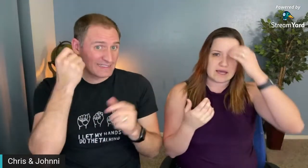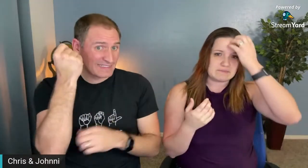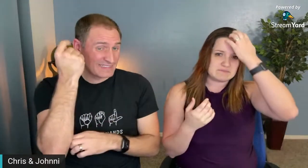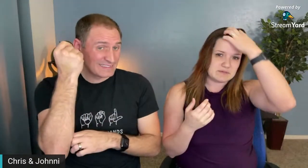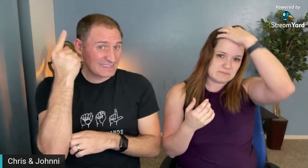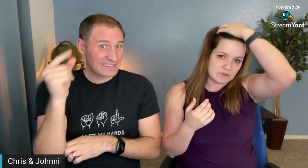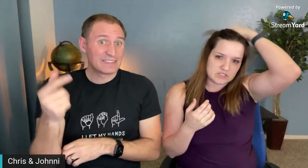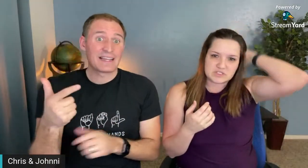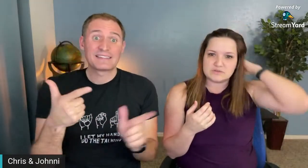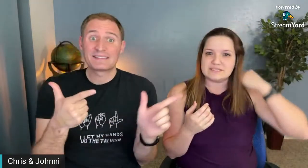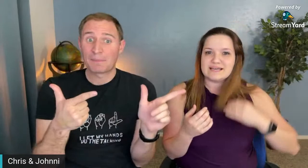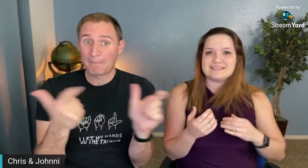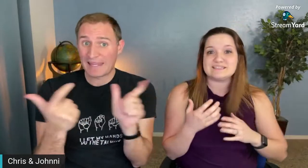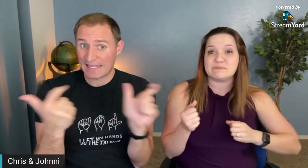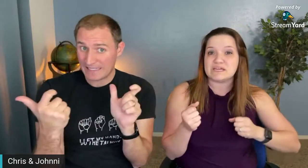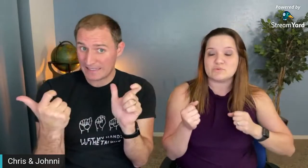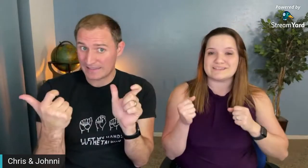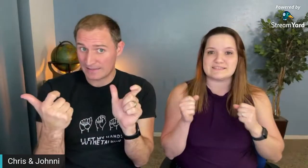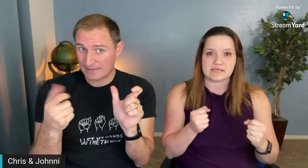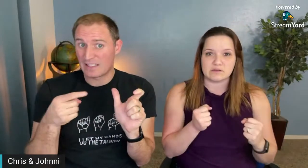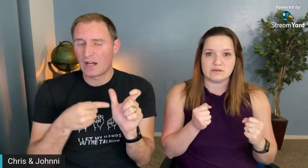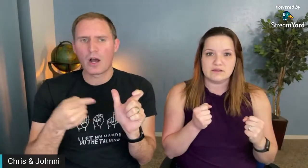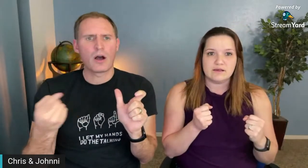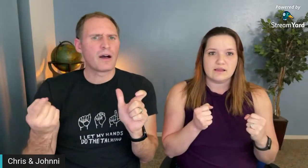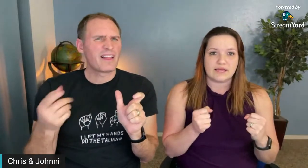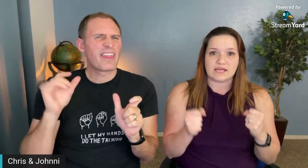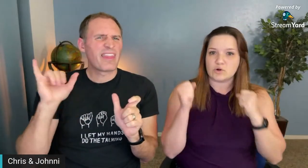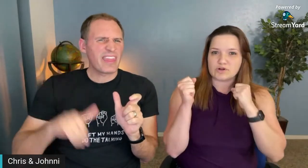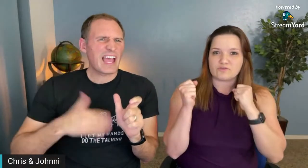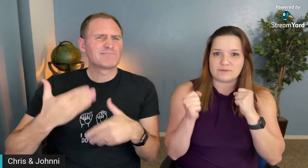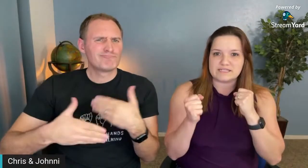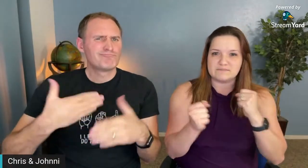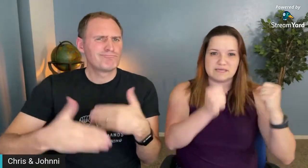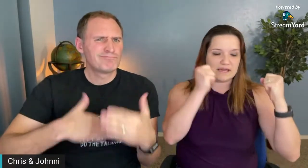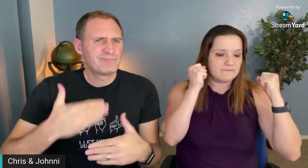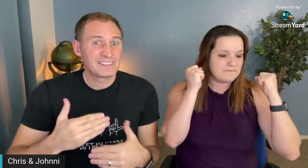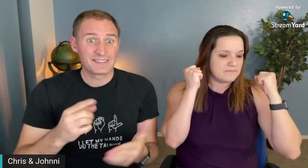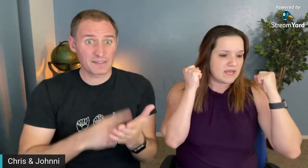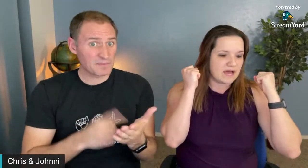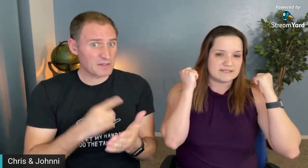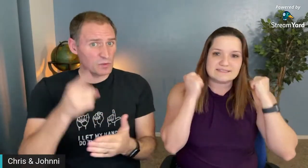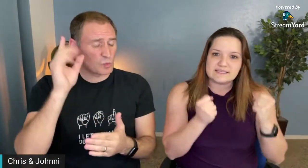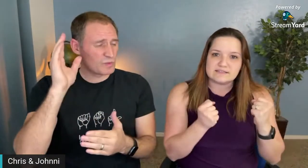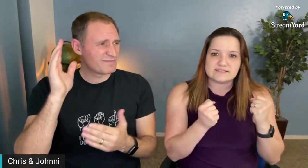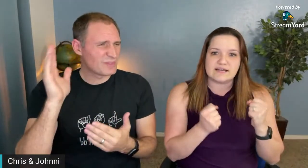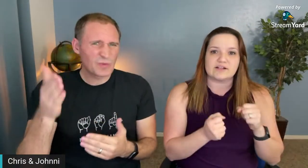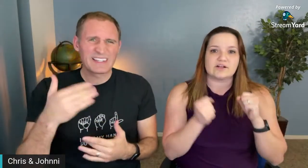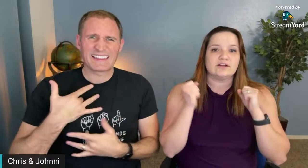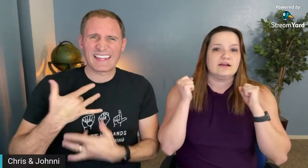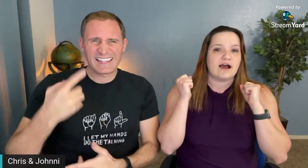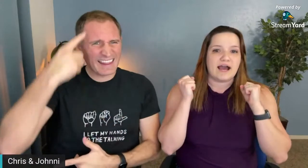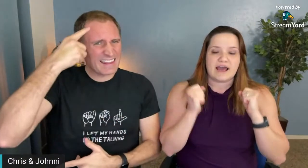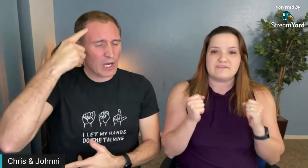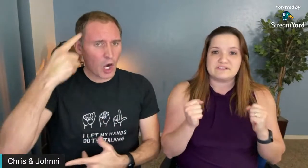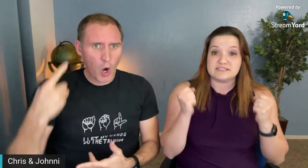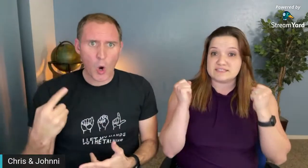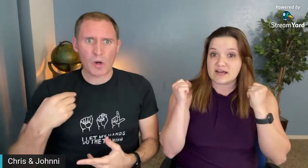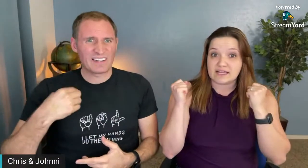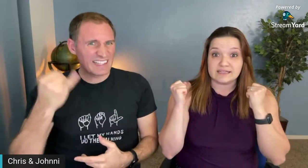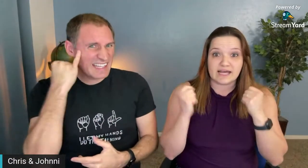times people associate speed with skill. Like, in order for me to be a skilled signer, I have to sign